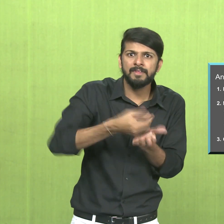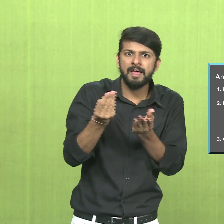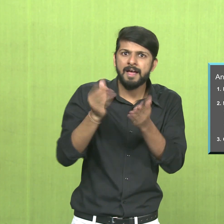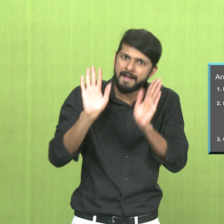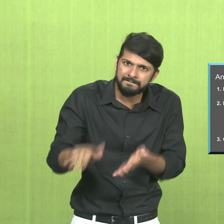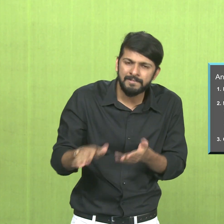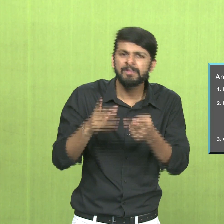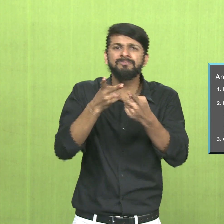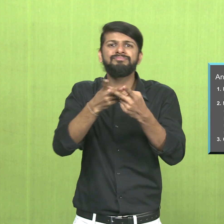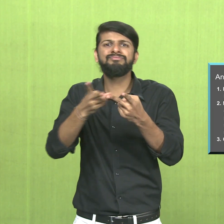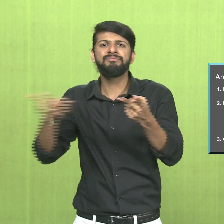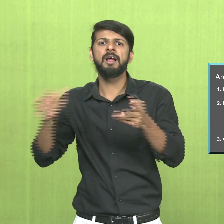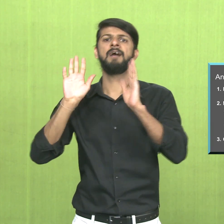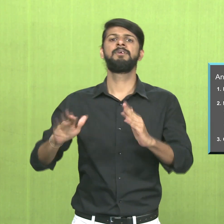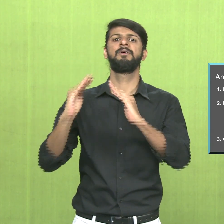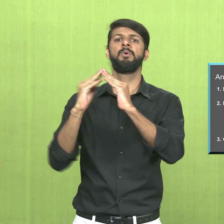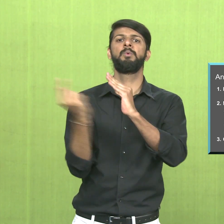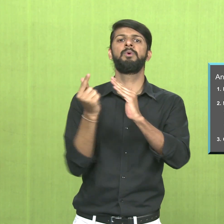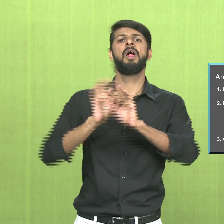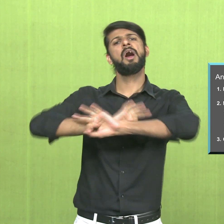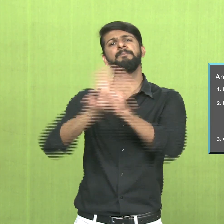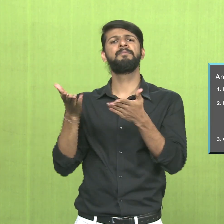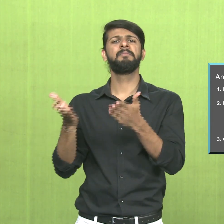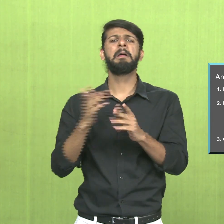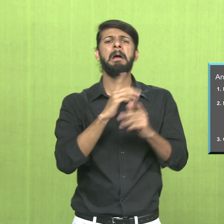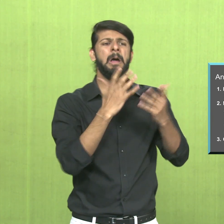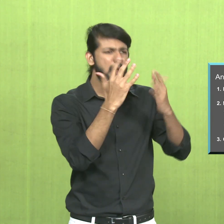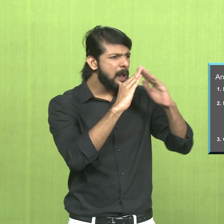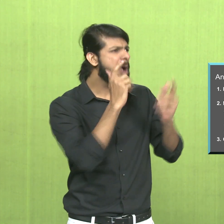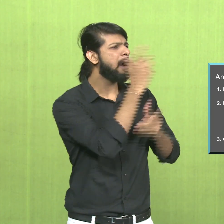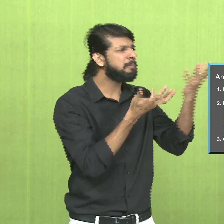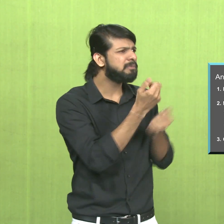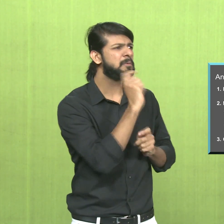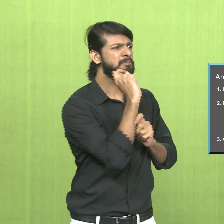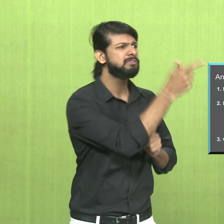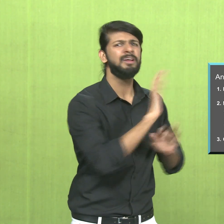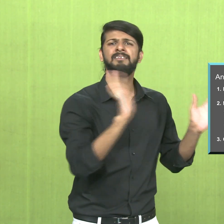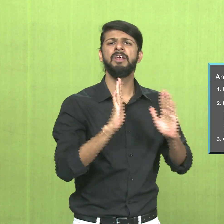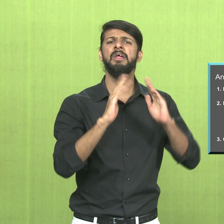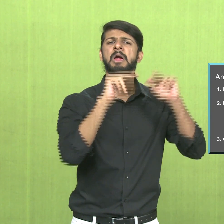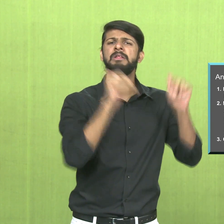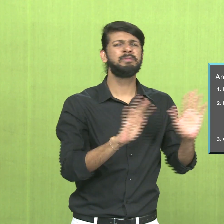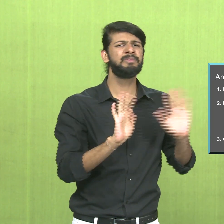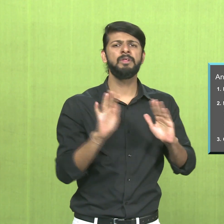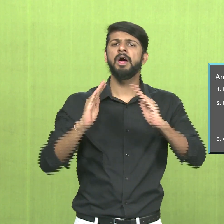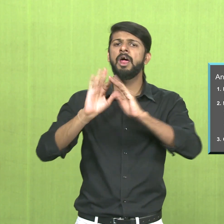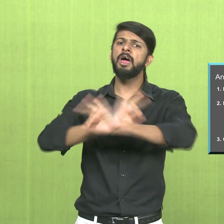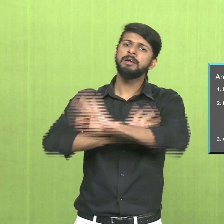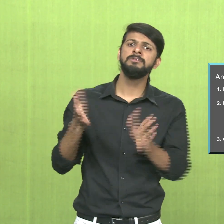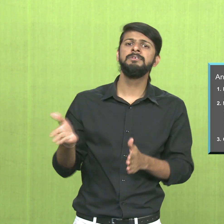turmeric, atta or flour. These are the various things which are used as colors. So, you do not